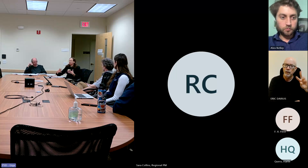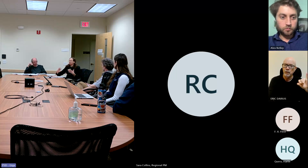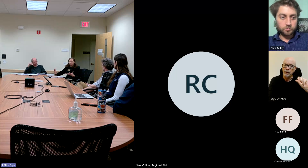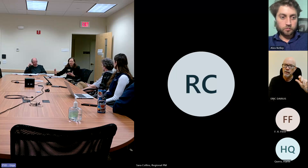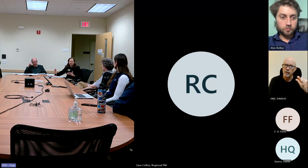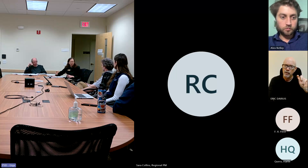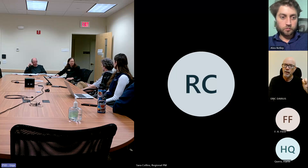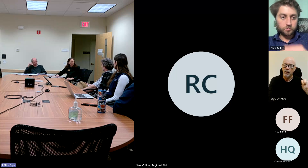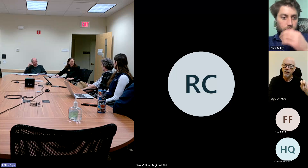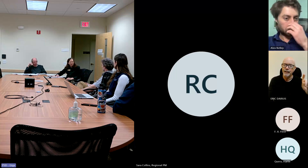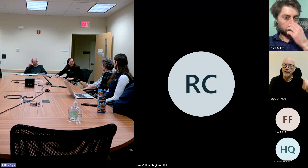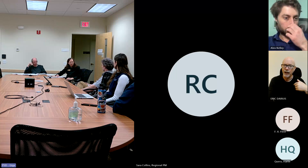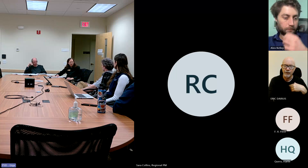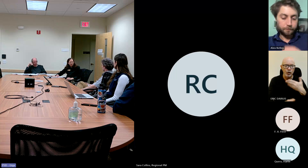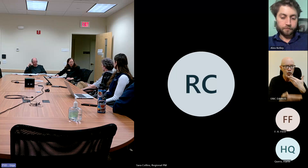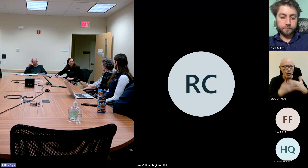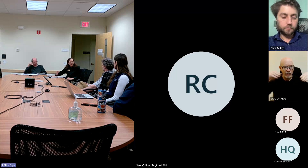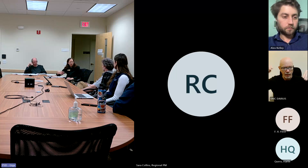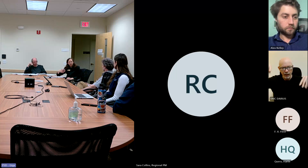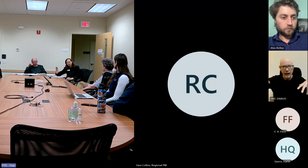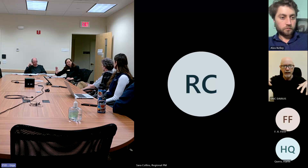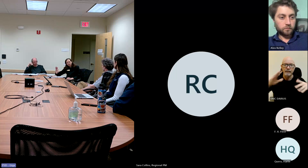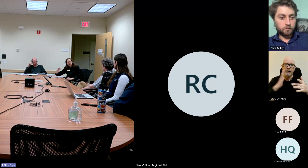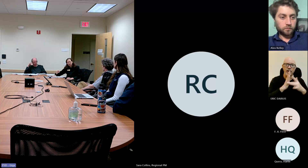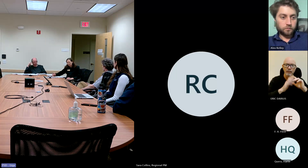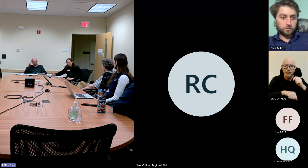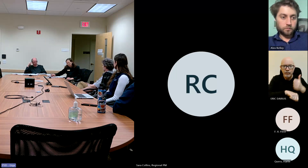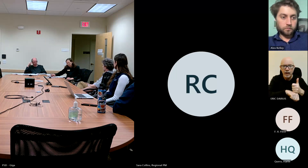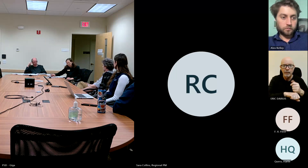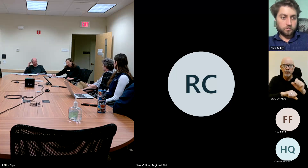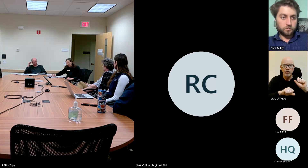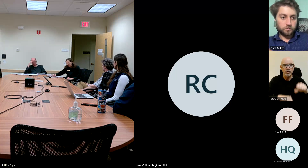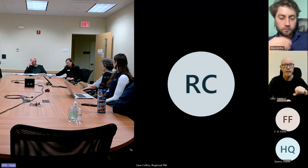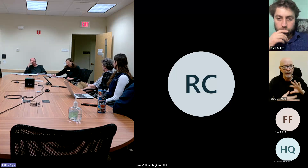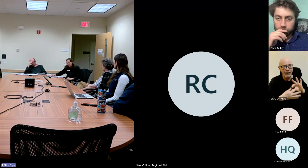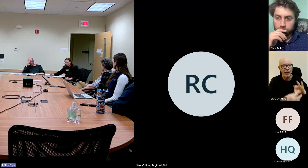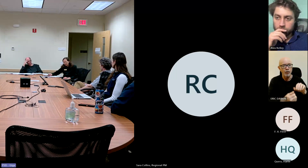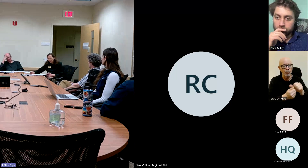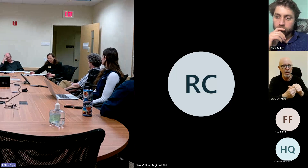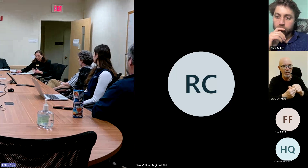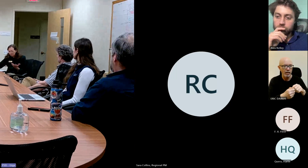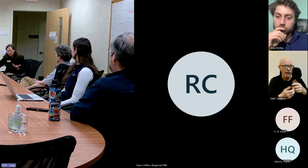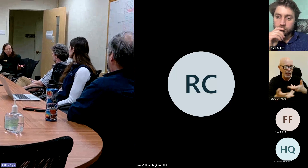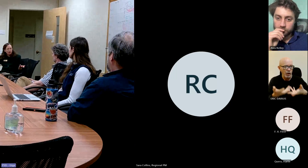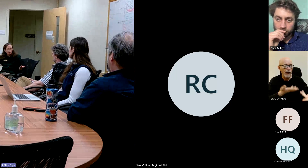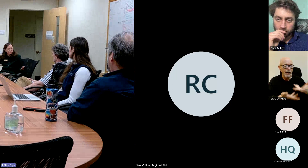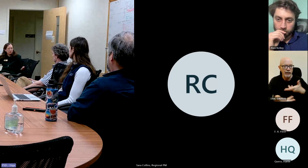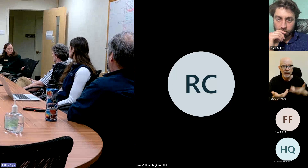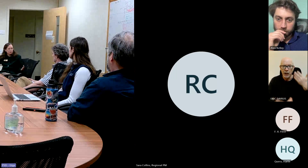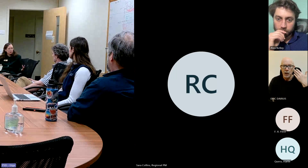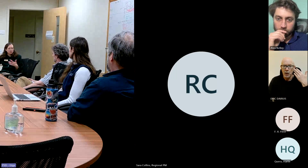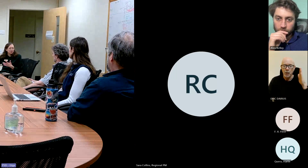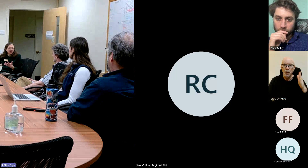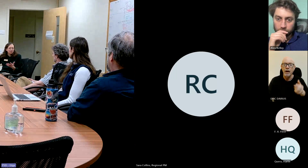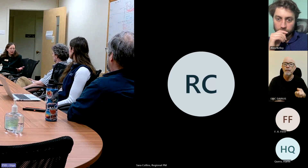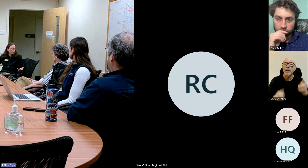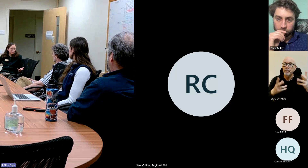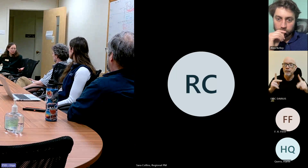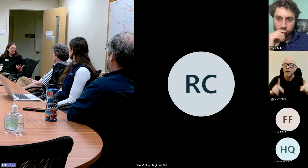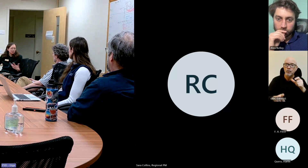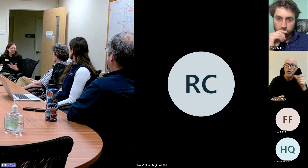well-lit room and the technology set up so that we could be heard and we could hear other people. So I don't know how many people are not tuned in just because they